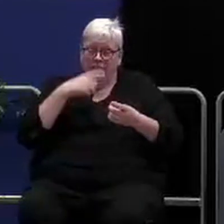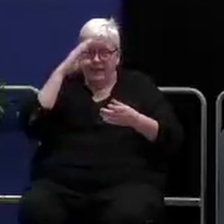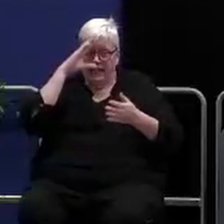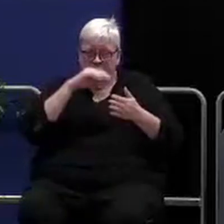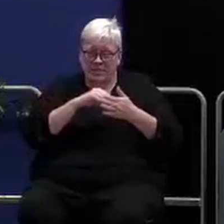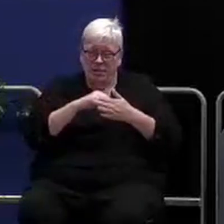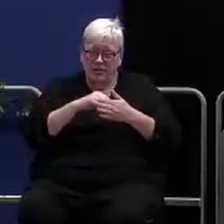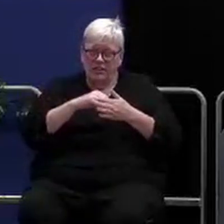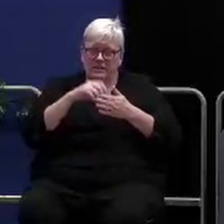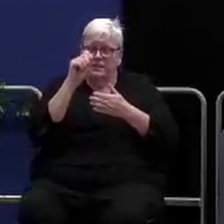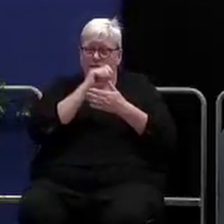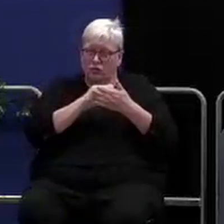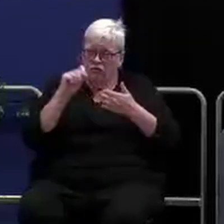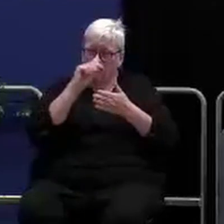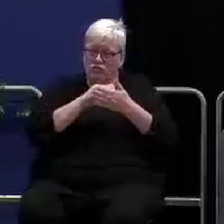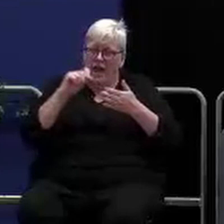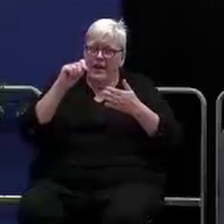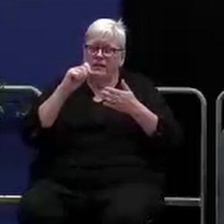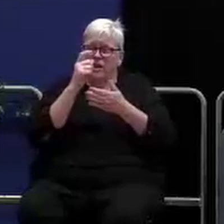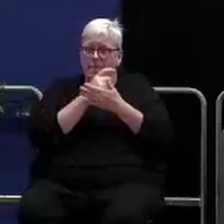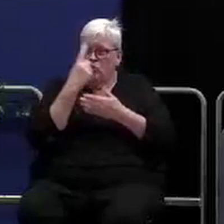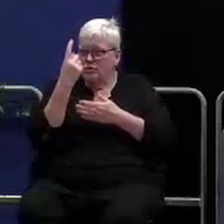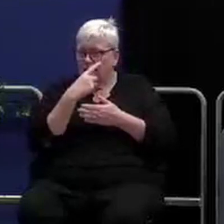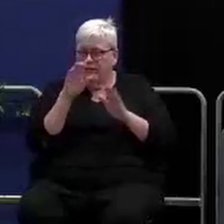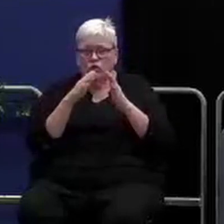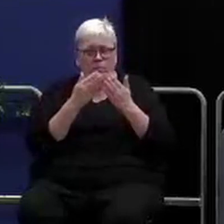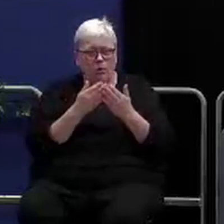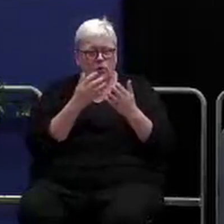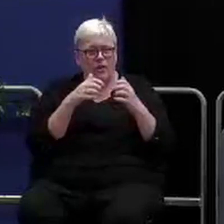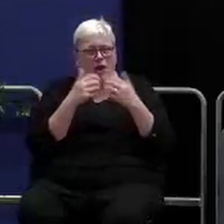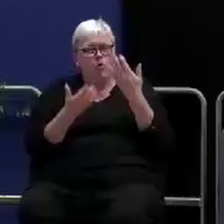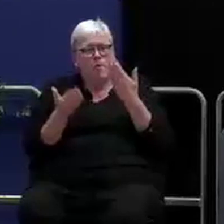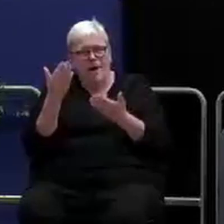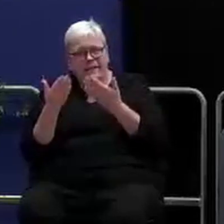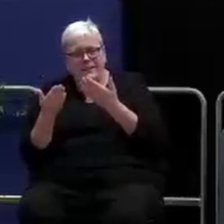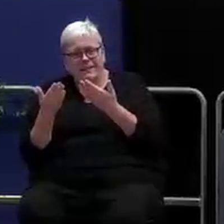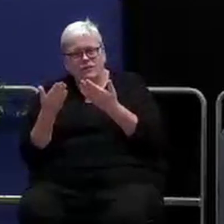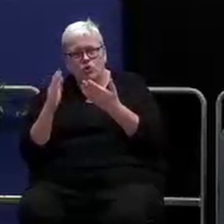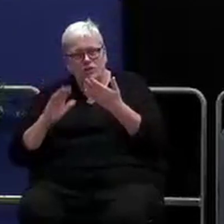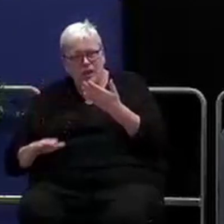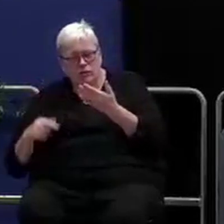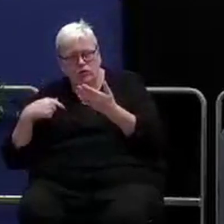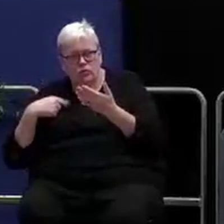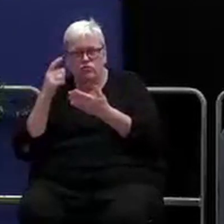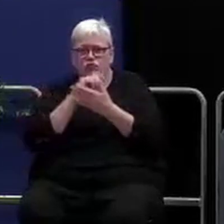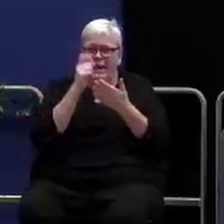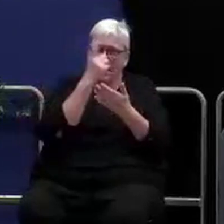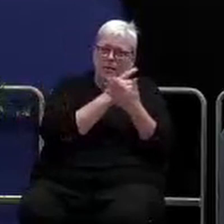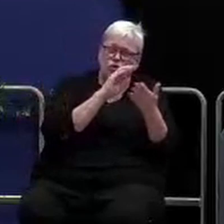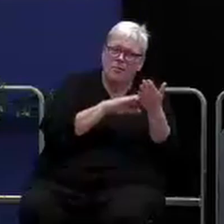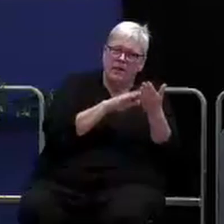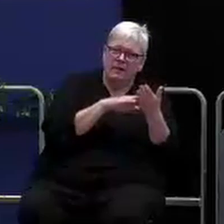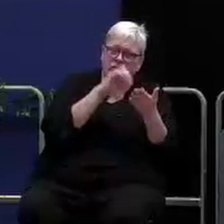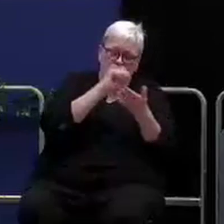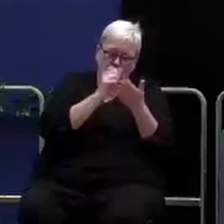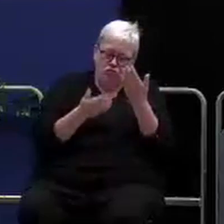to write about yourself in your book. So how do you balance consolidating your childhood and writing about your mother? How do you make a balance between those